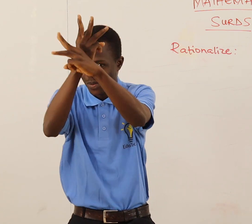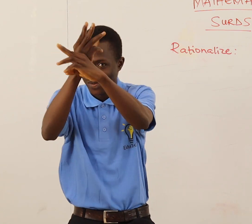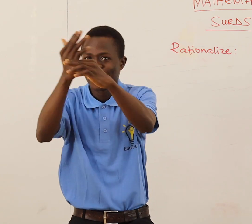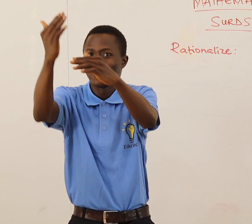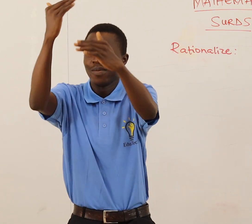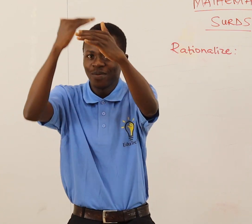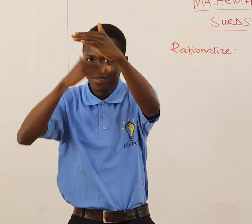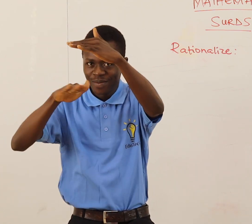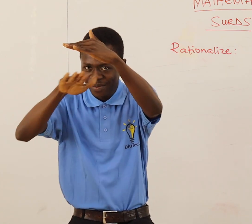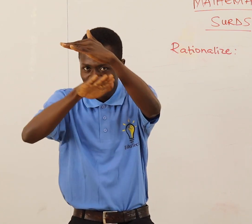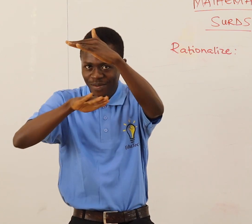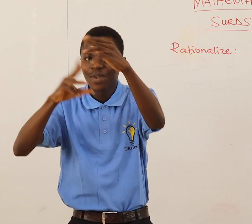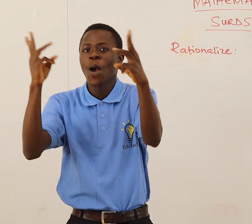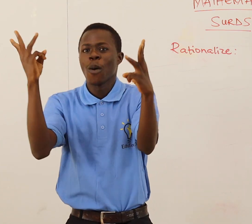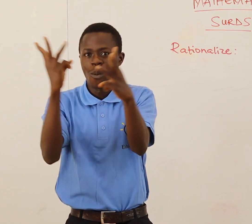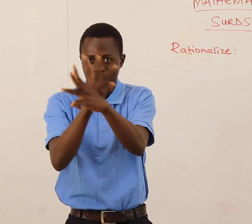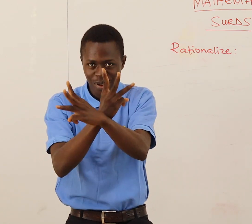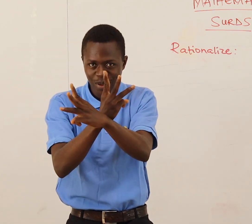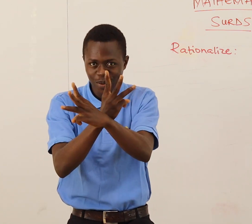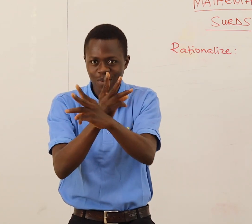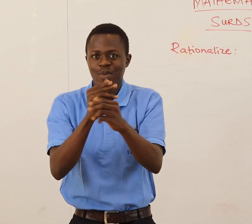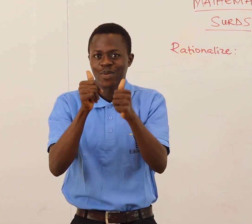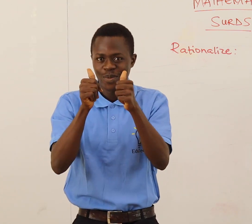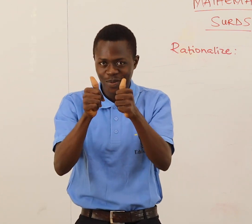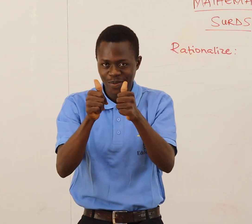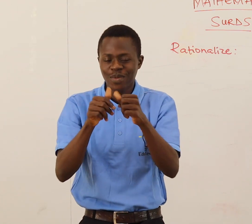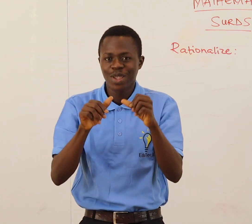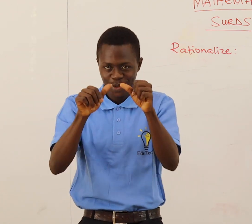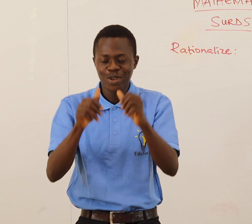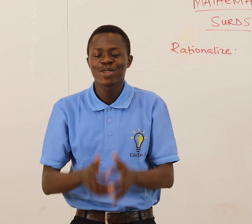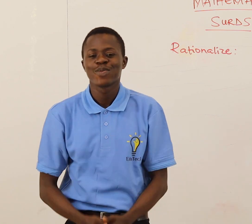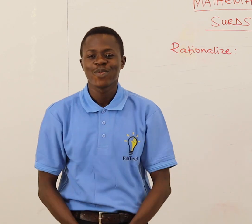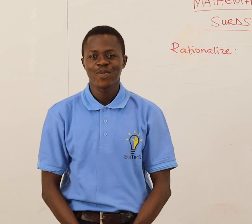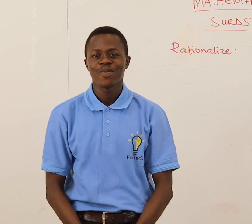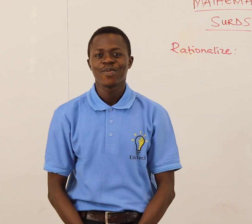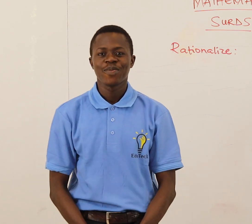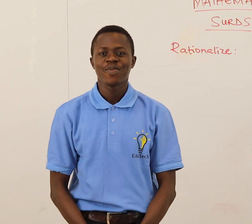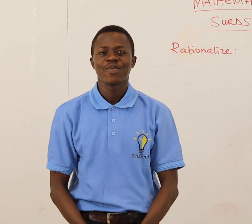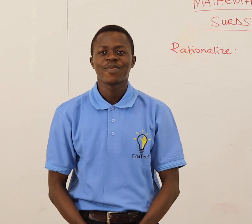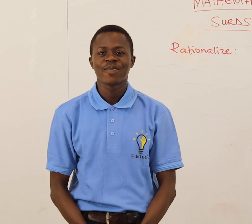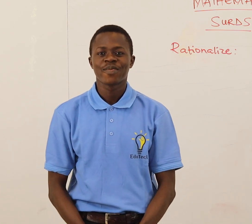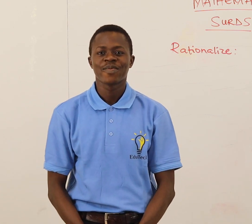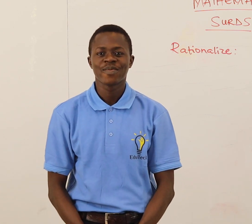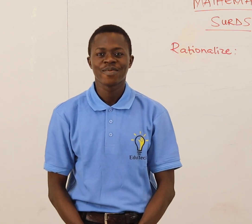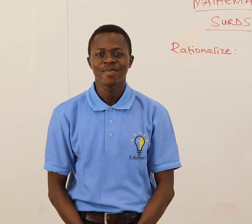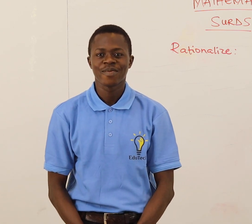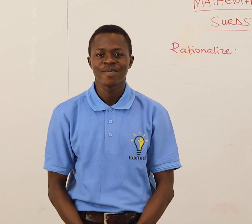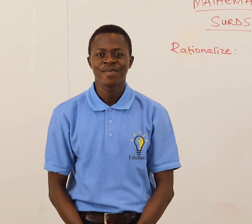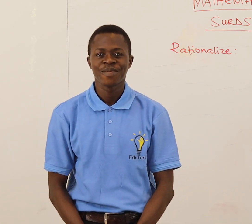The square root sign there or the surd there, you multiply it by the numerator, then you come and multiply